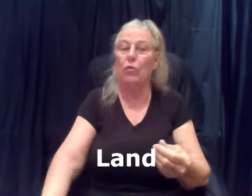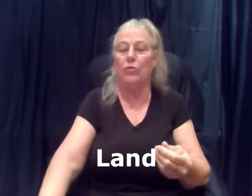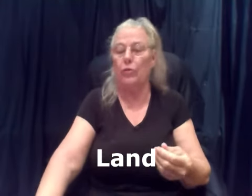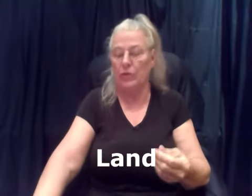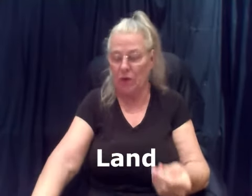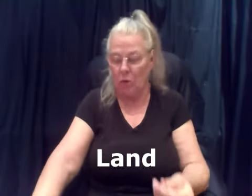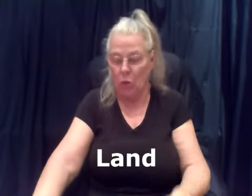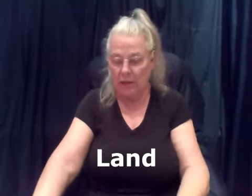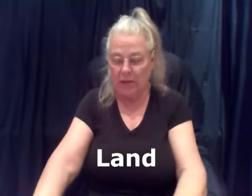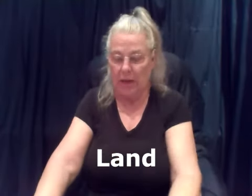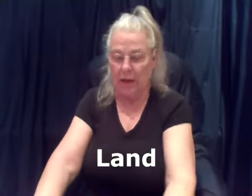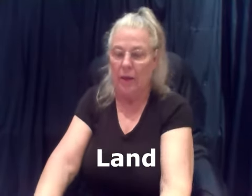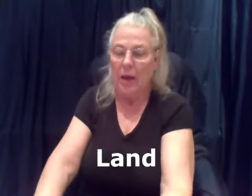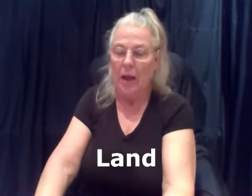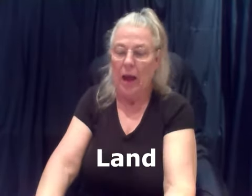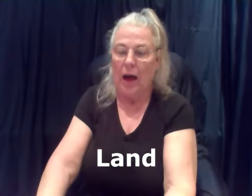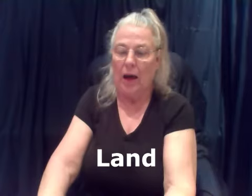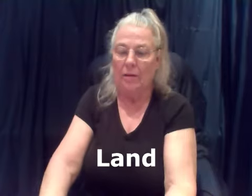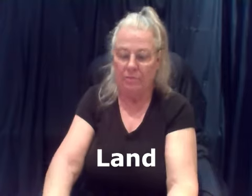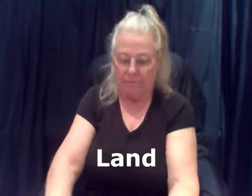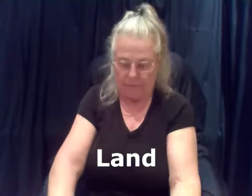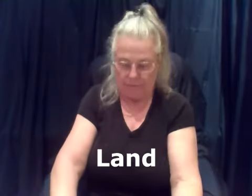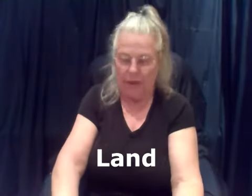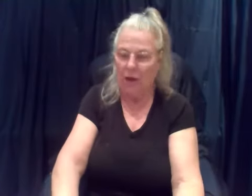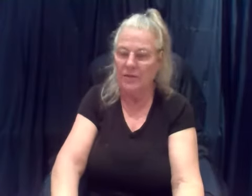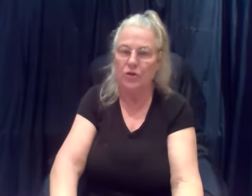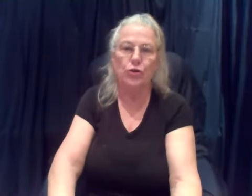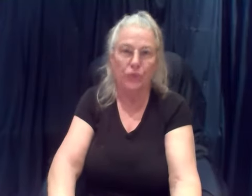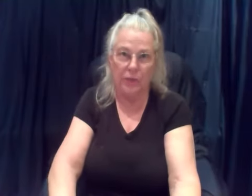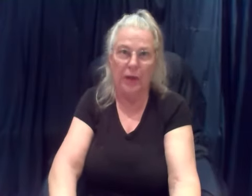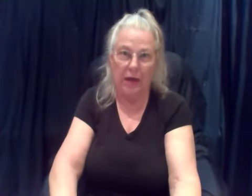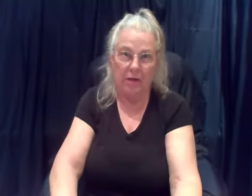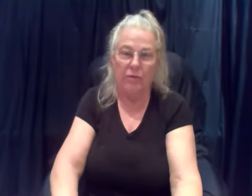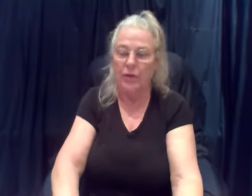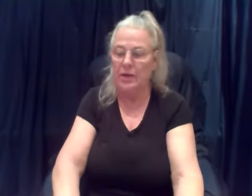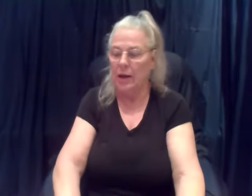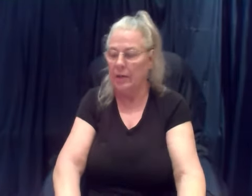the song one time because it's just repeated 3 times.